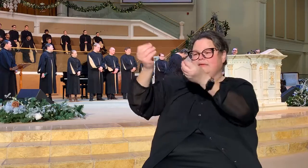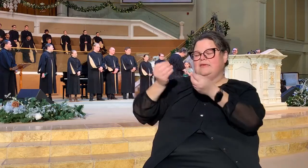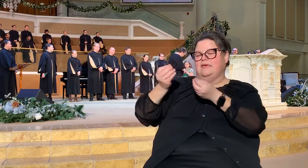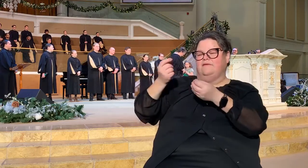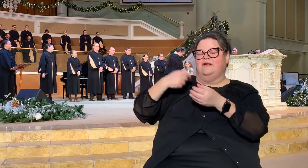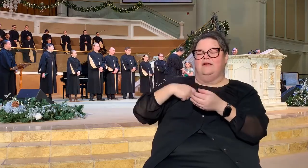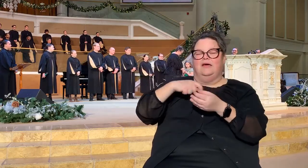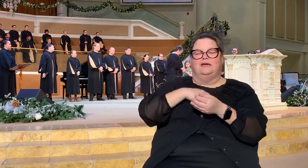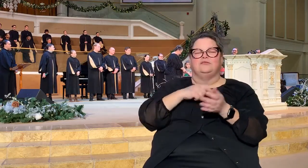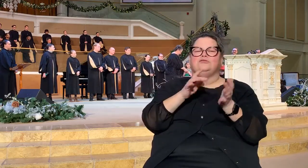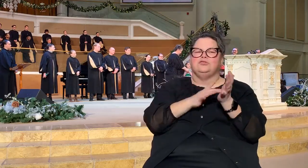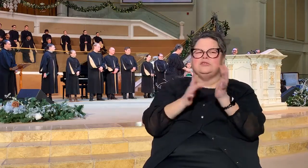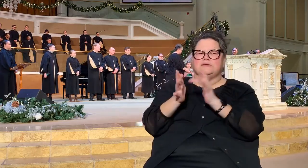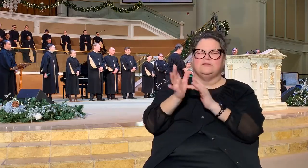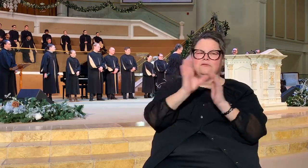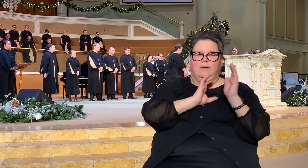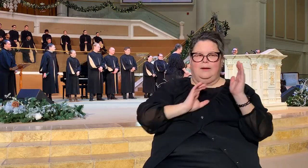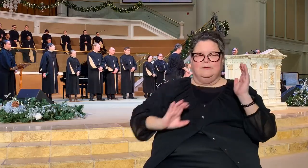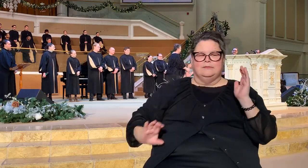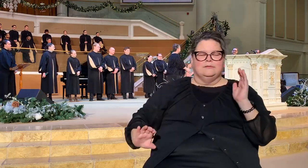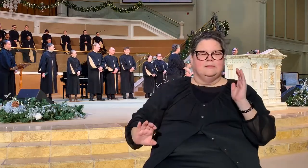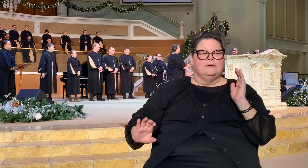Jesus Christ. And